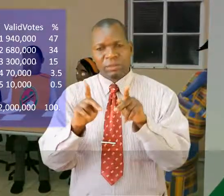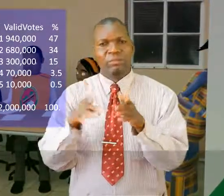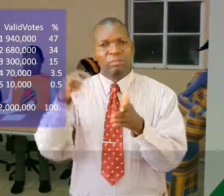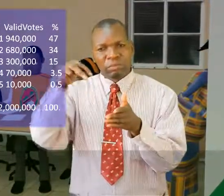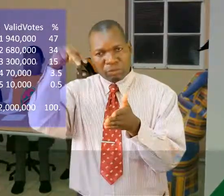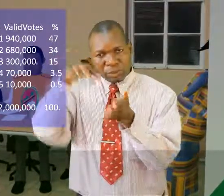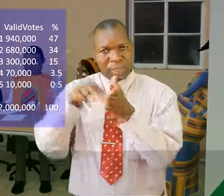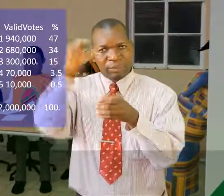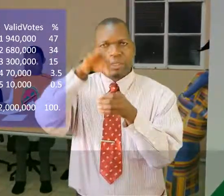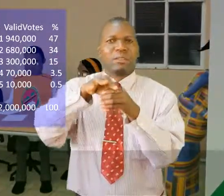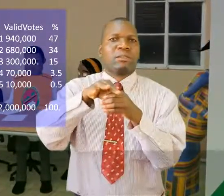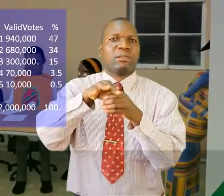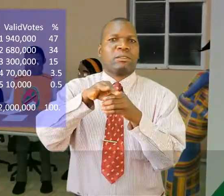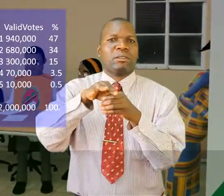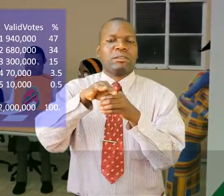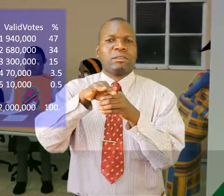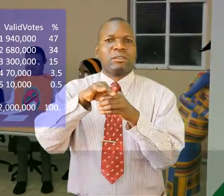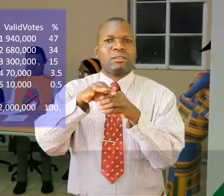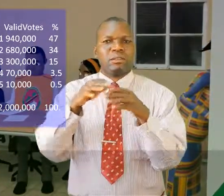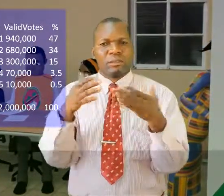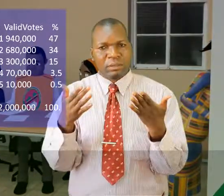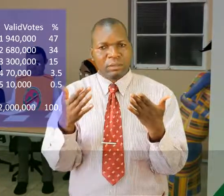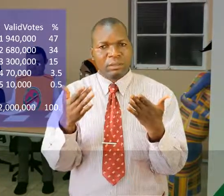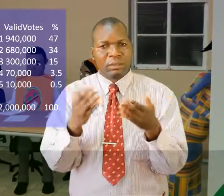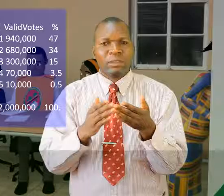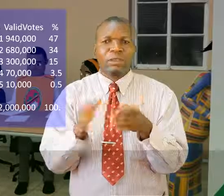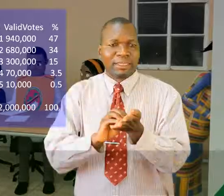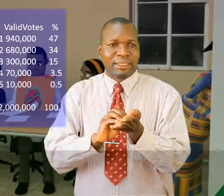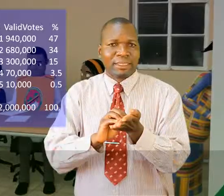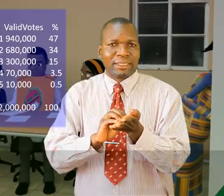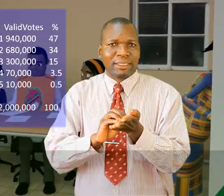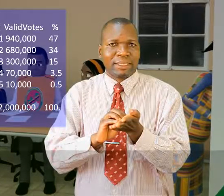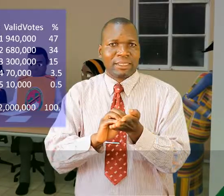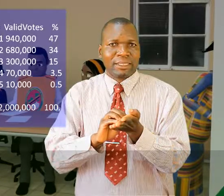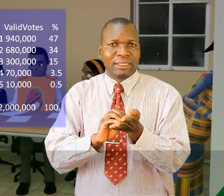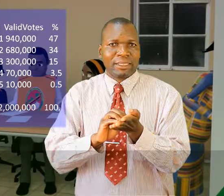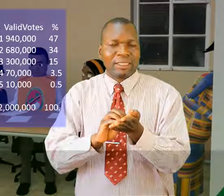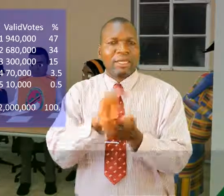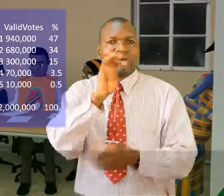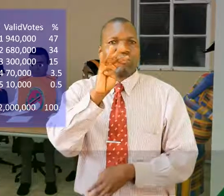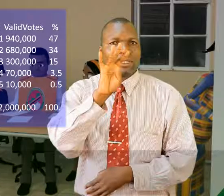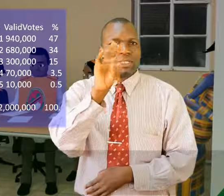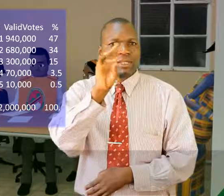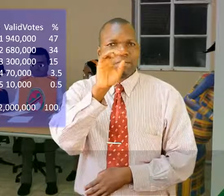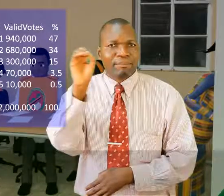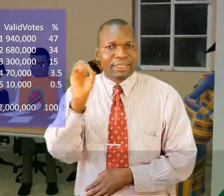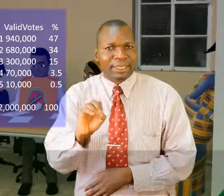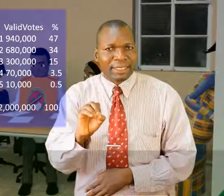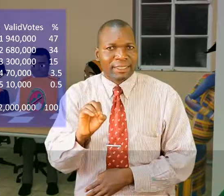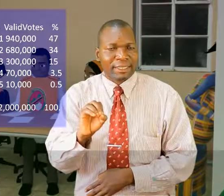940,000, percentage 47. Candidate 2, valid